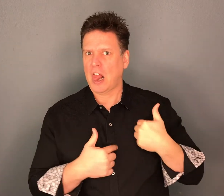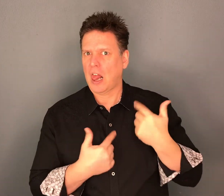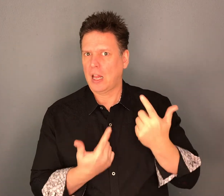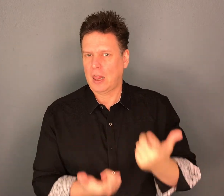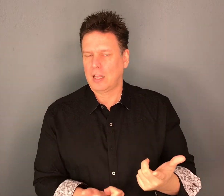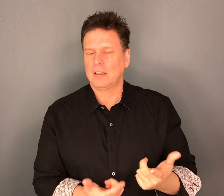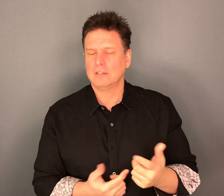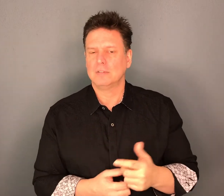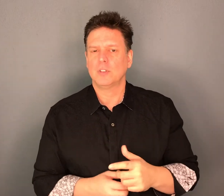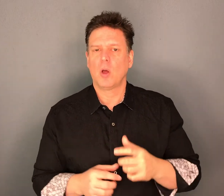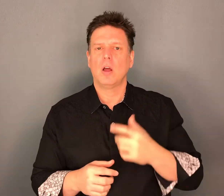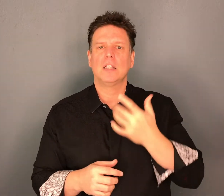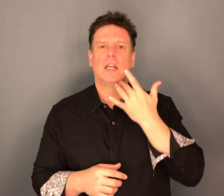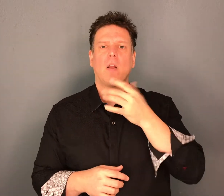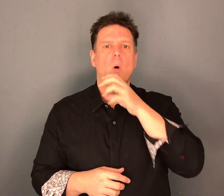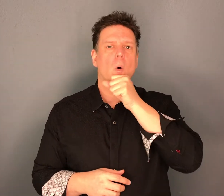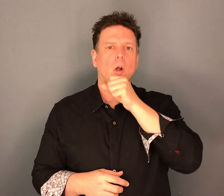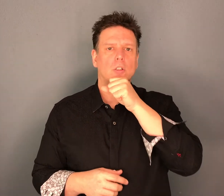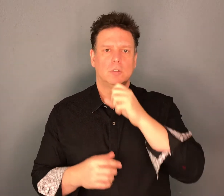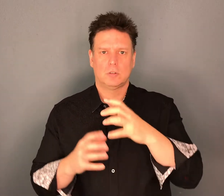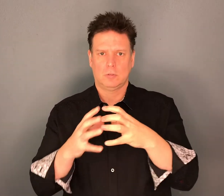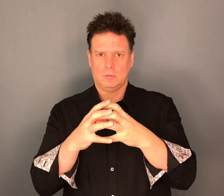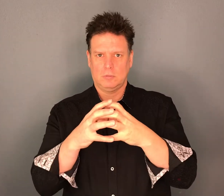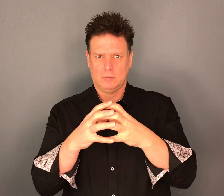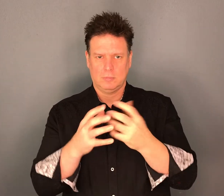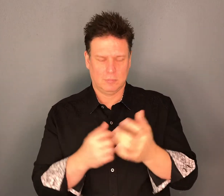But we don't see this much, lately anyway.